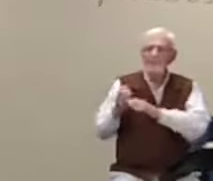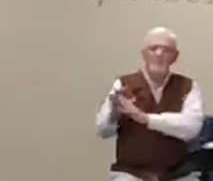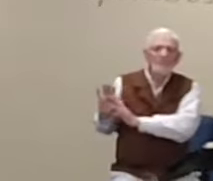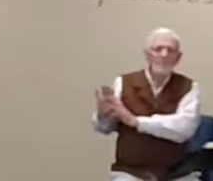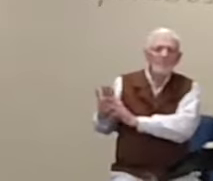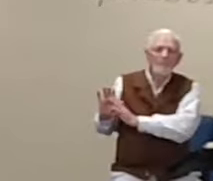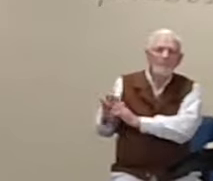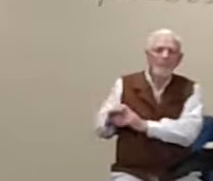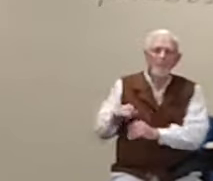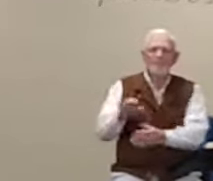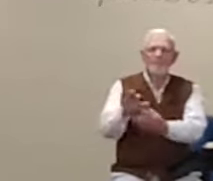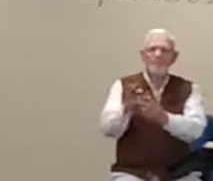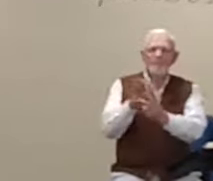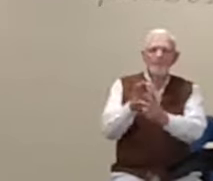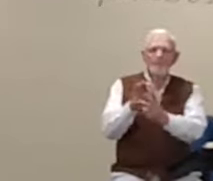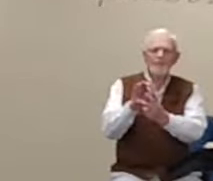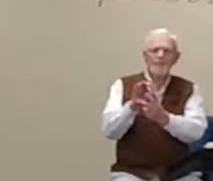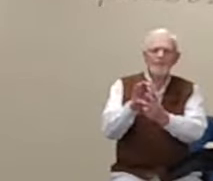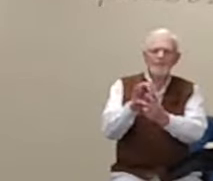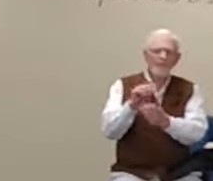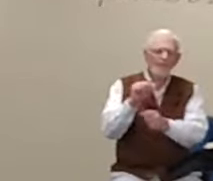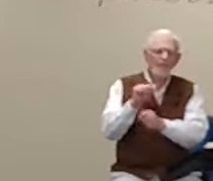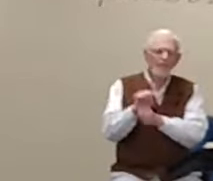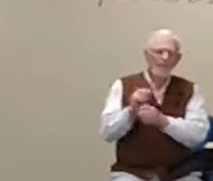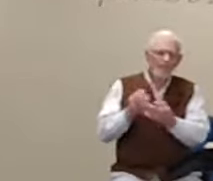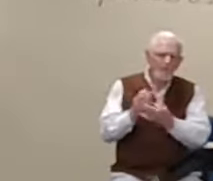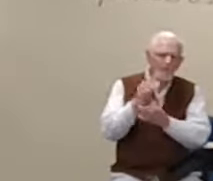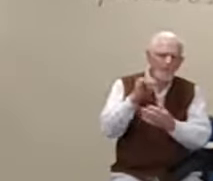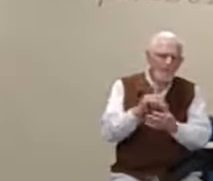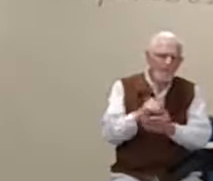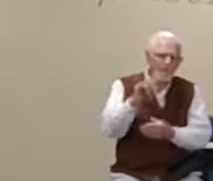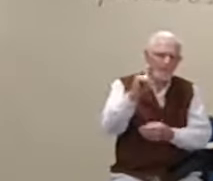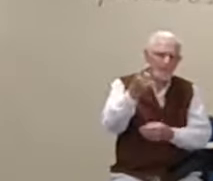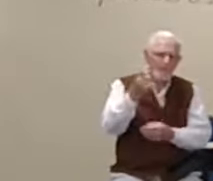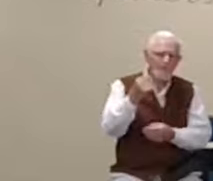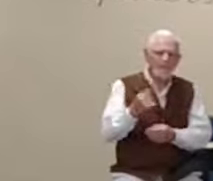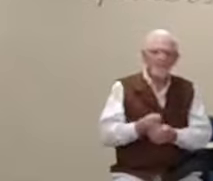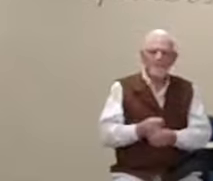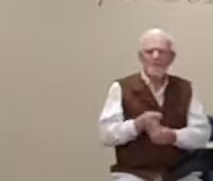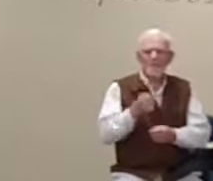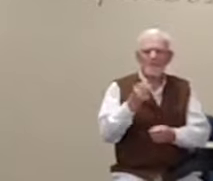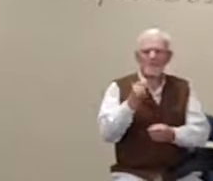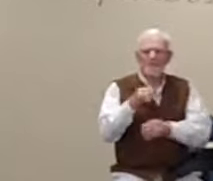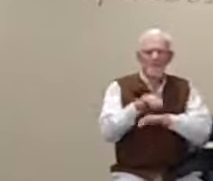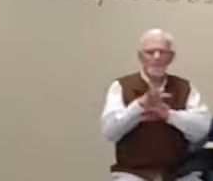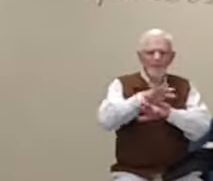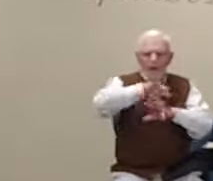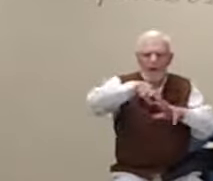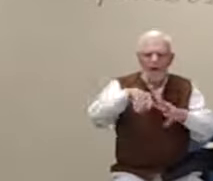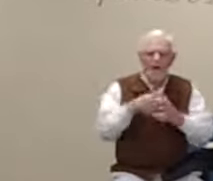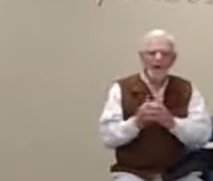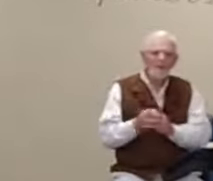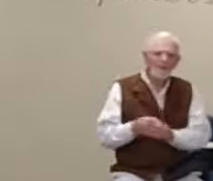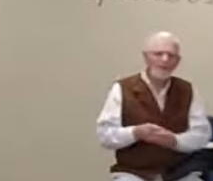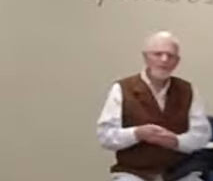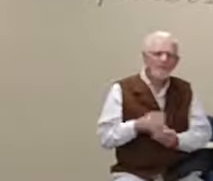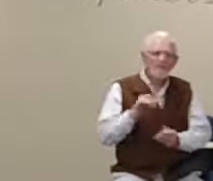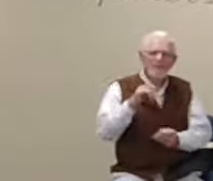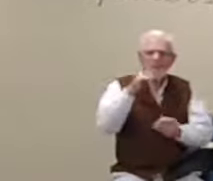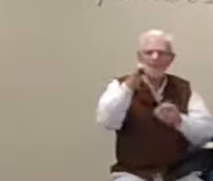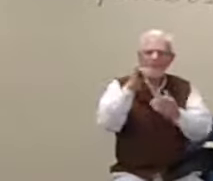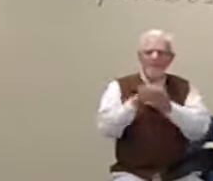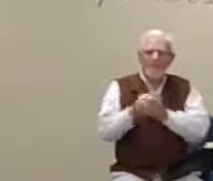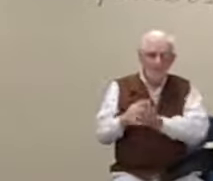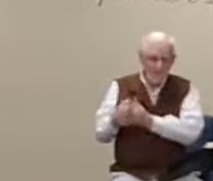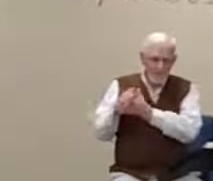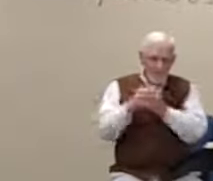that he chooses to work through that first in order that he may bless all. Okay? And so I think that America,